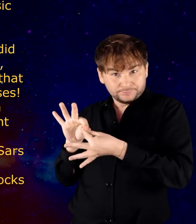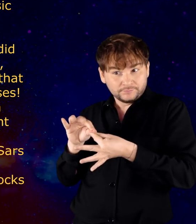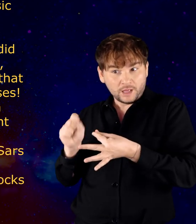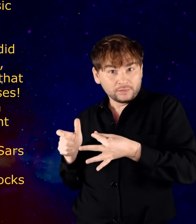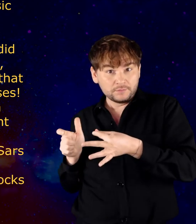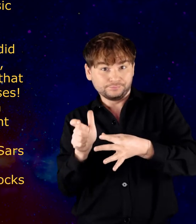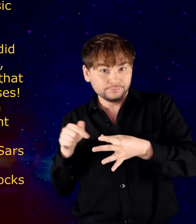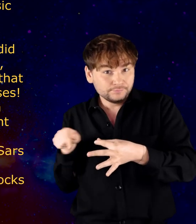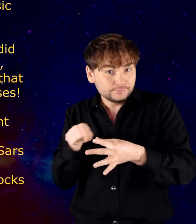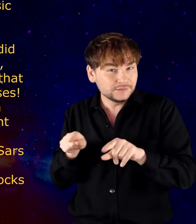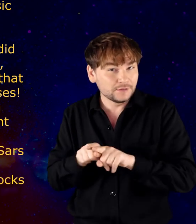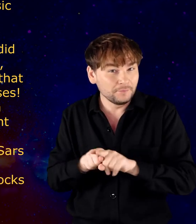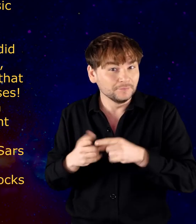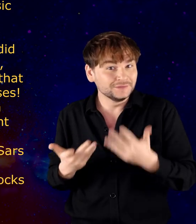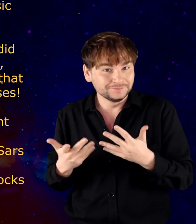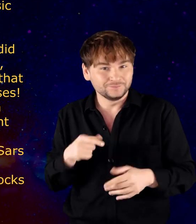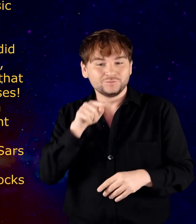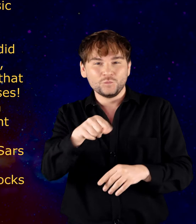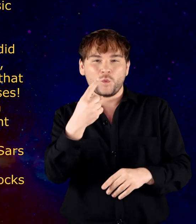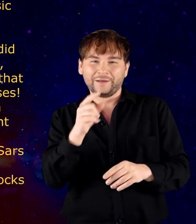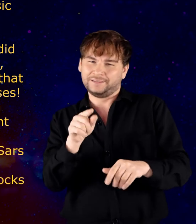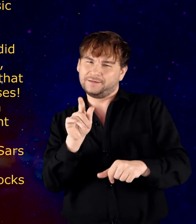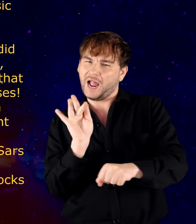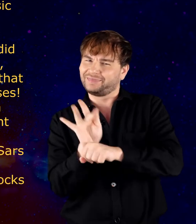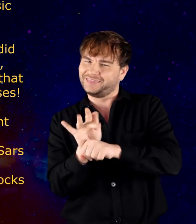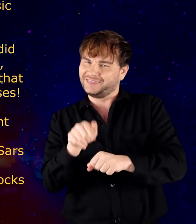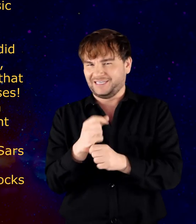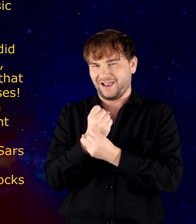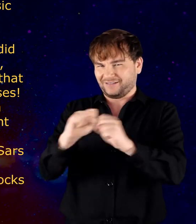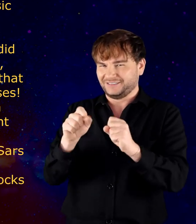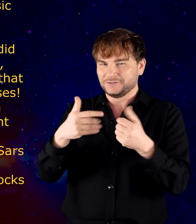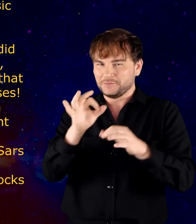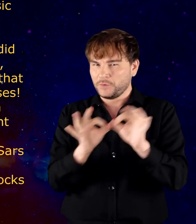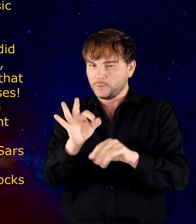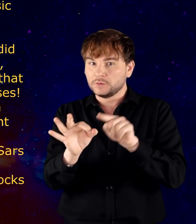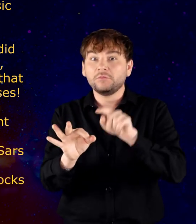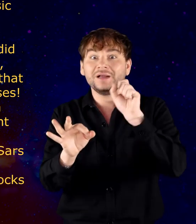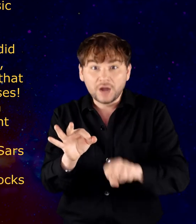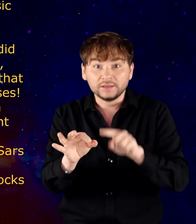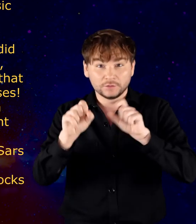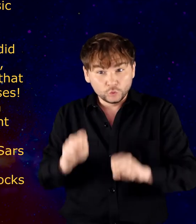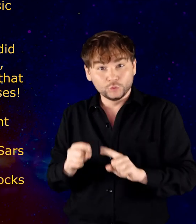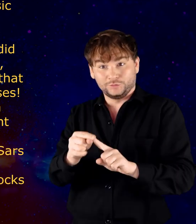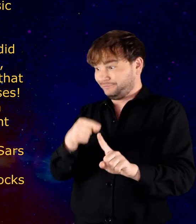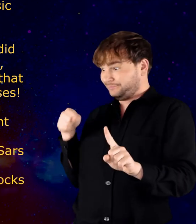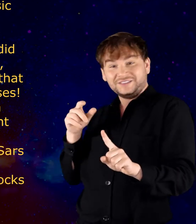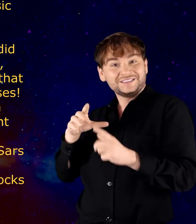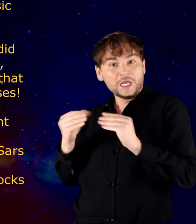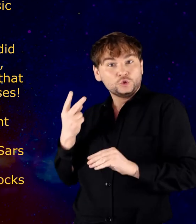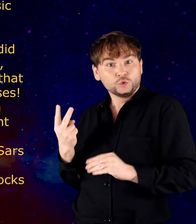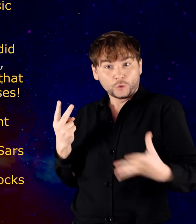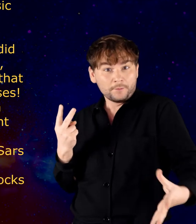SARS-2. And one of those antibodies, that's the one that we are discussing, indeed